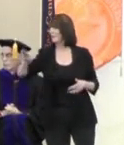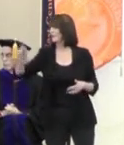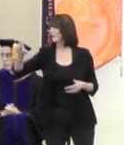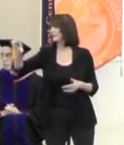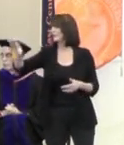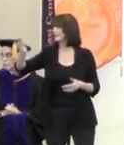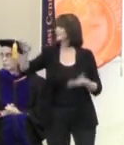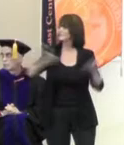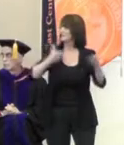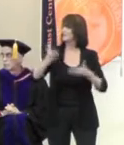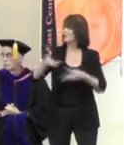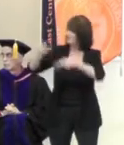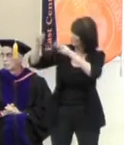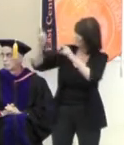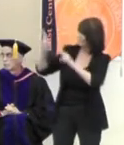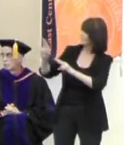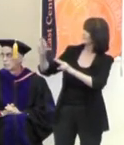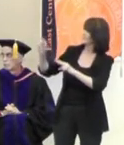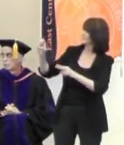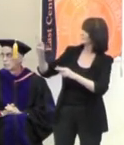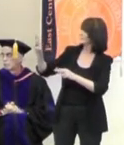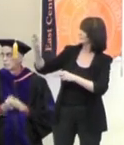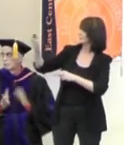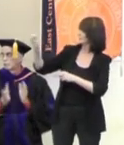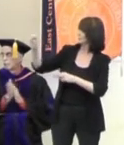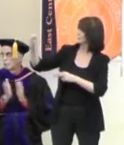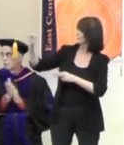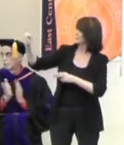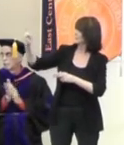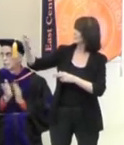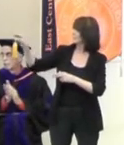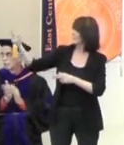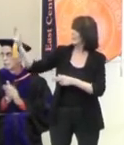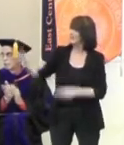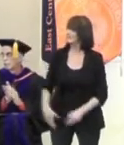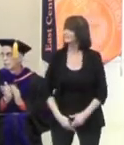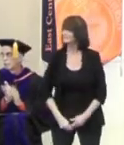service, the Honorable George Nigh.